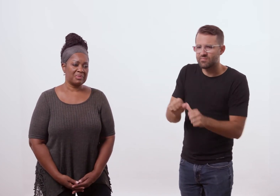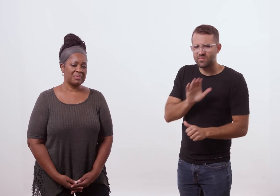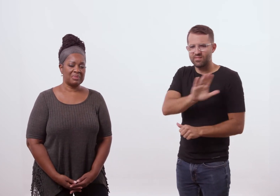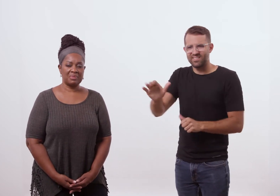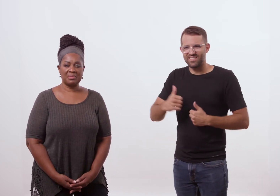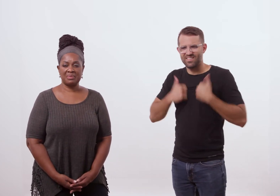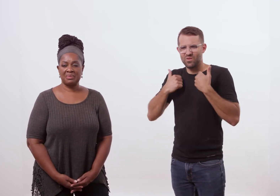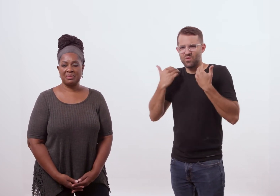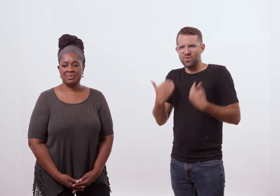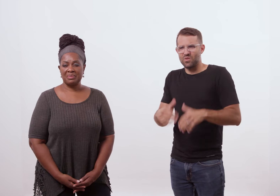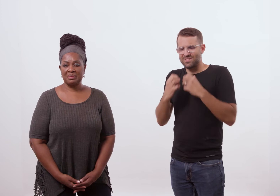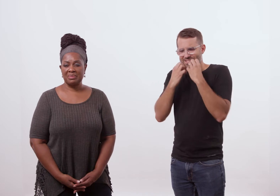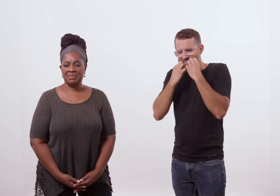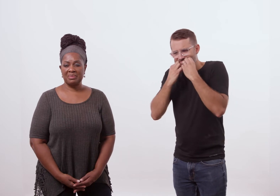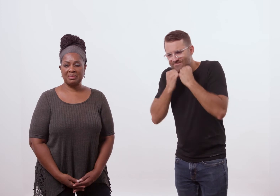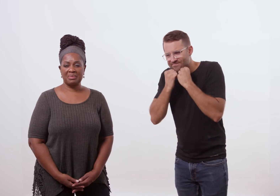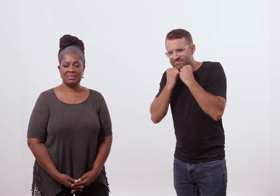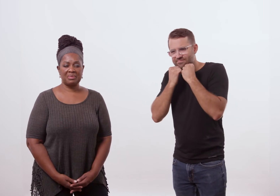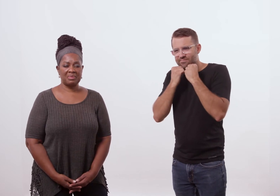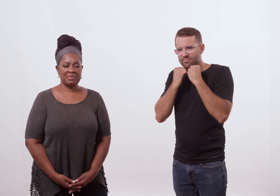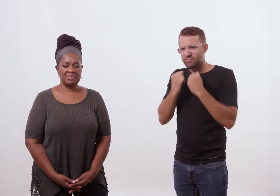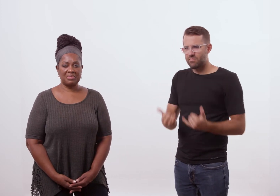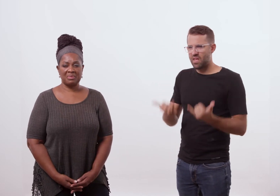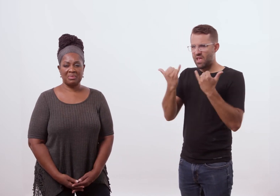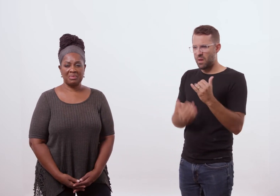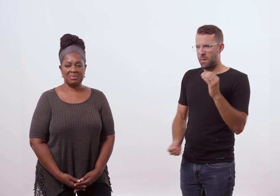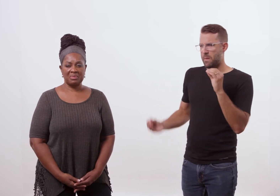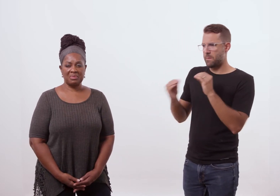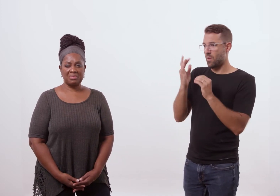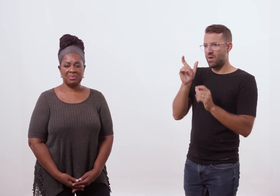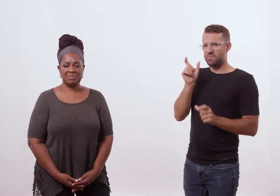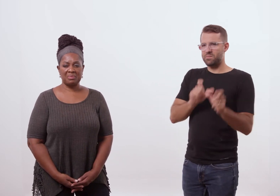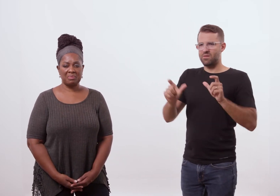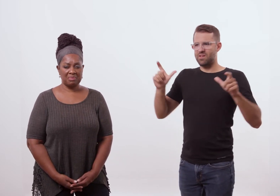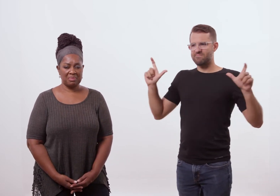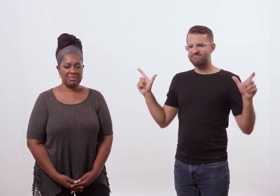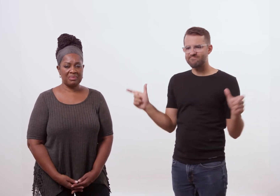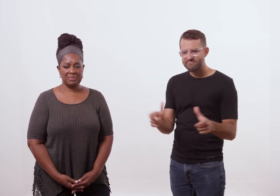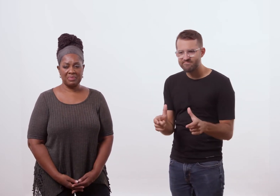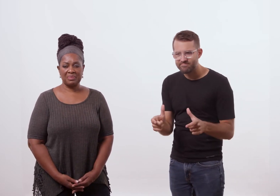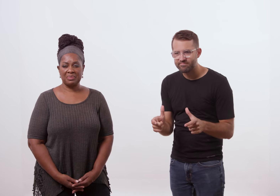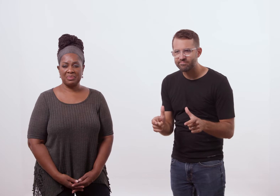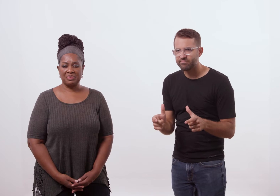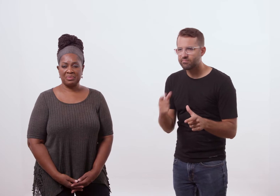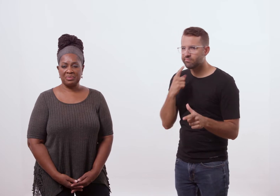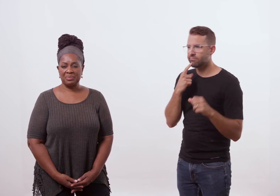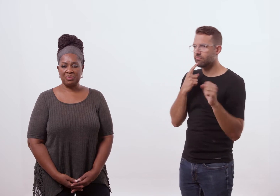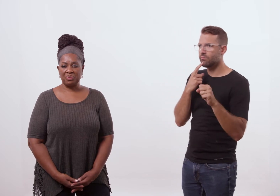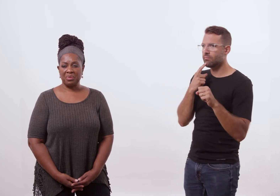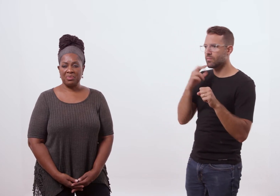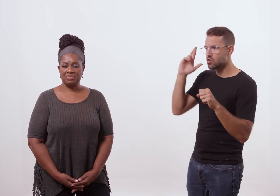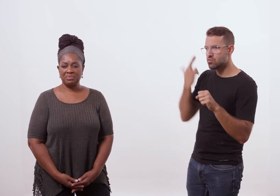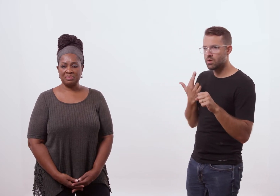you. More so because your number is small. Yes. Redlands and Nightfall. Forgive me,